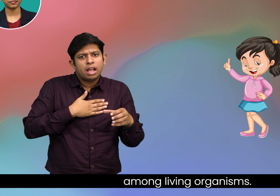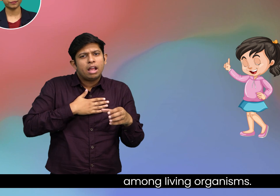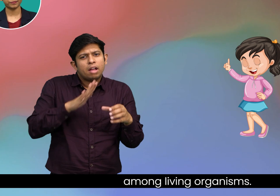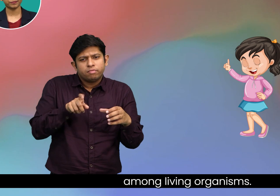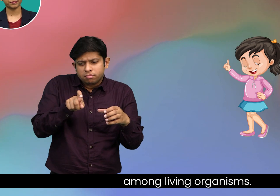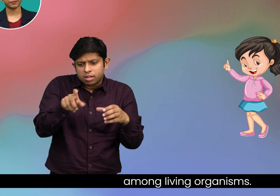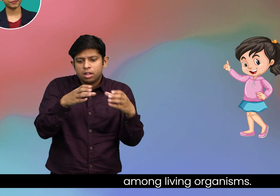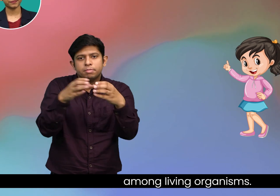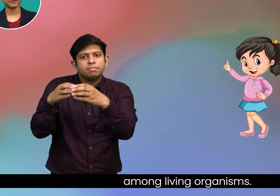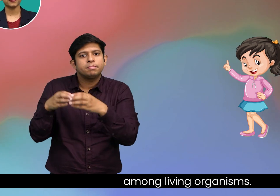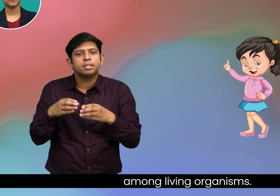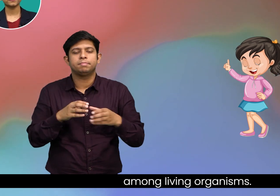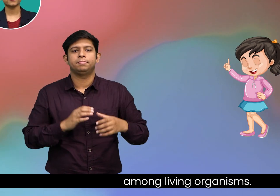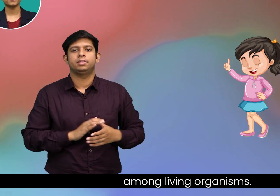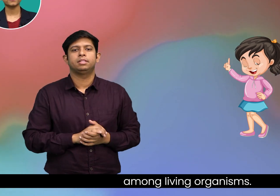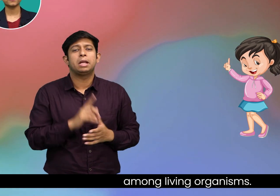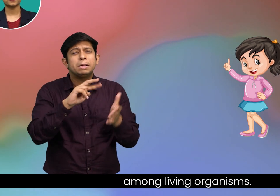organisms.